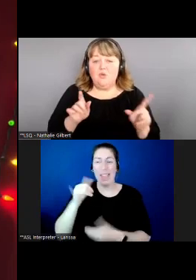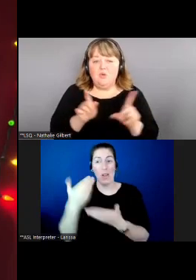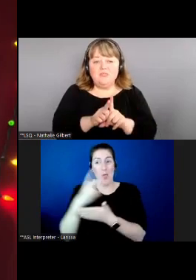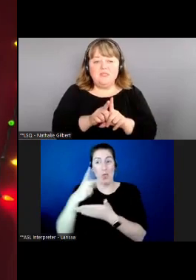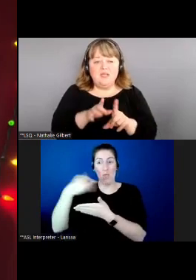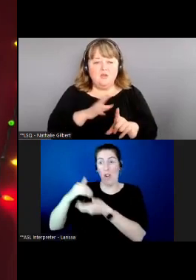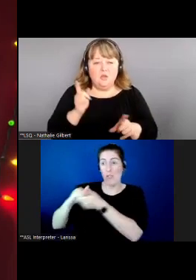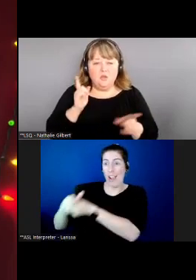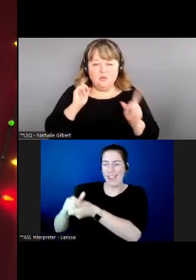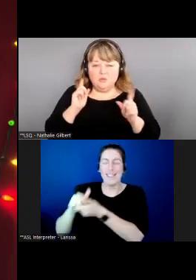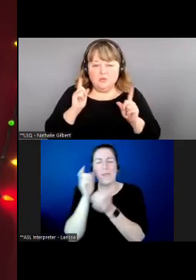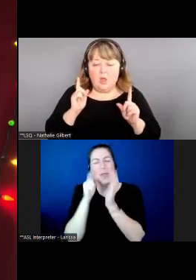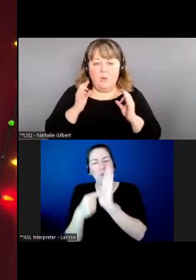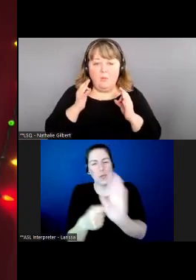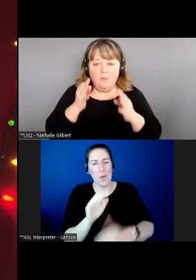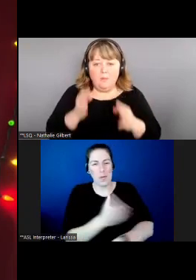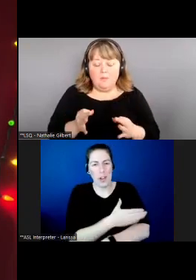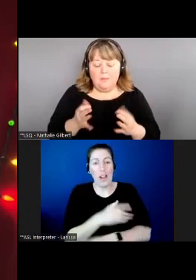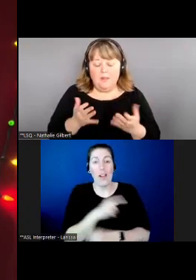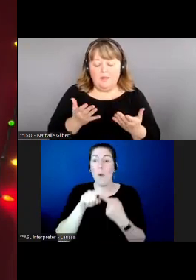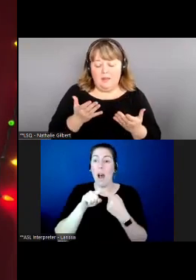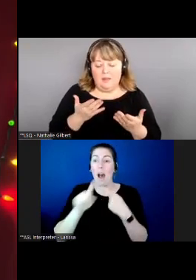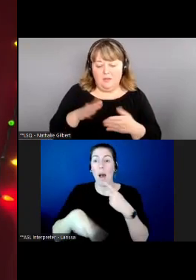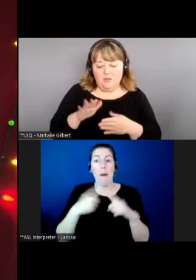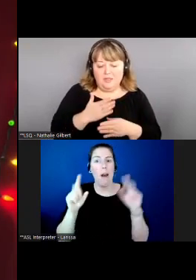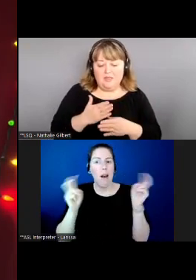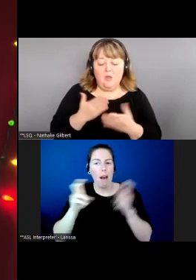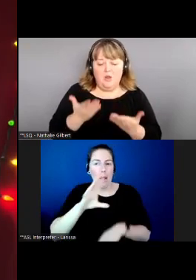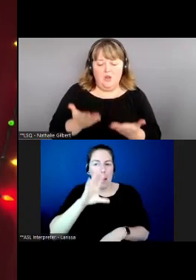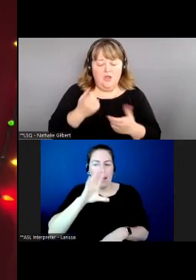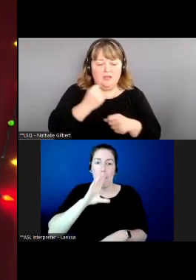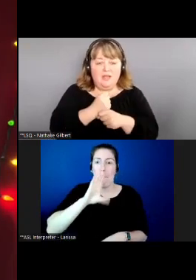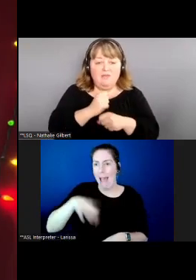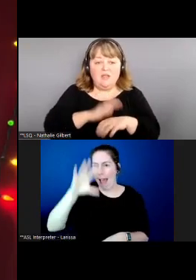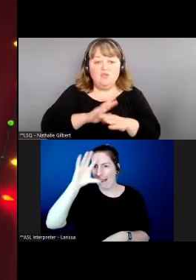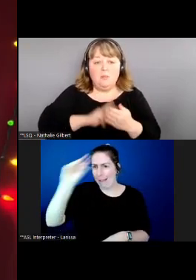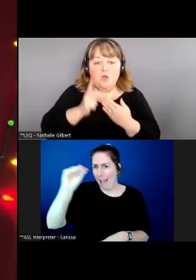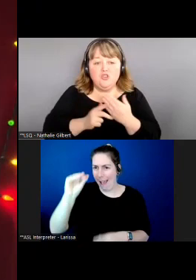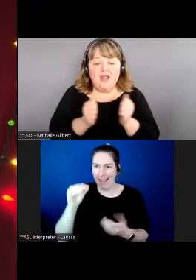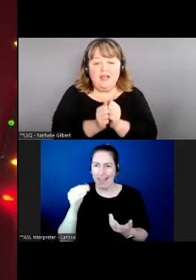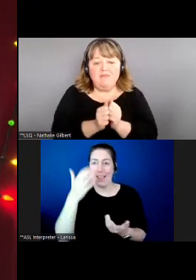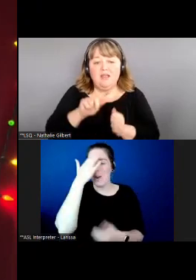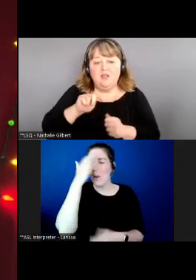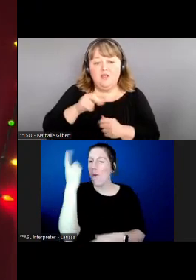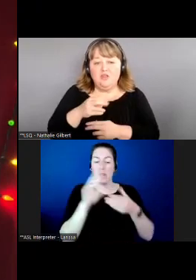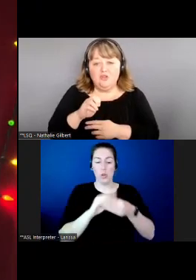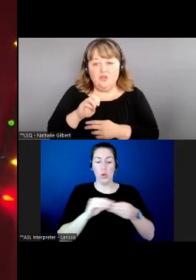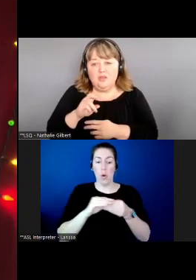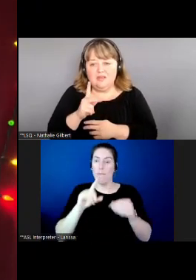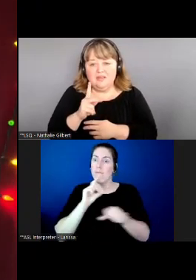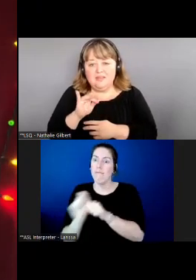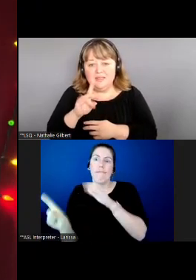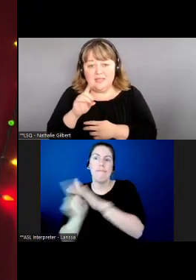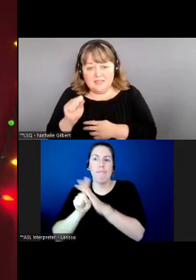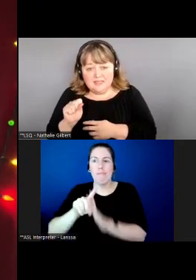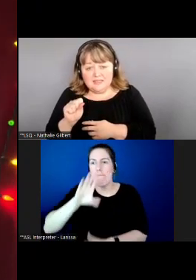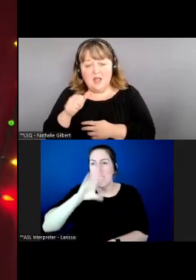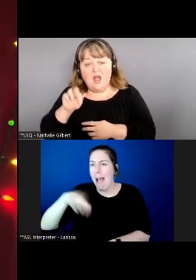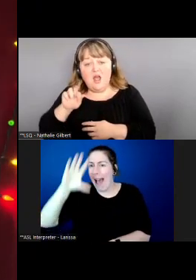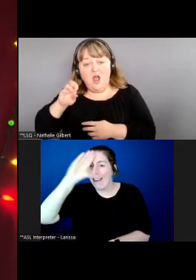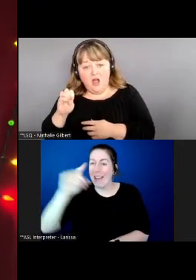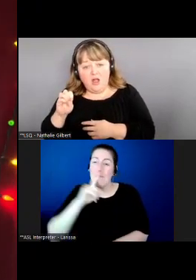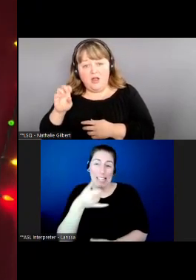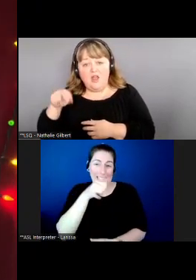Kiddernauts. We're going to do one about the bad guys, because in every story, you know, a bad guy comes along. So this is a kind of a silly and fun song